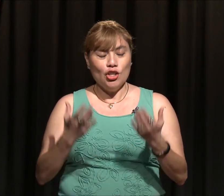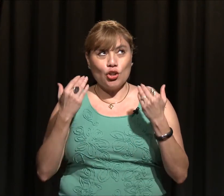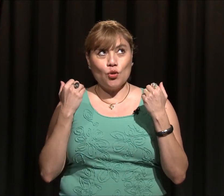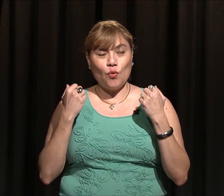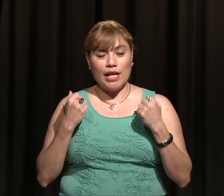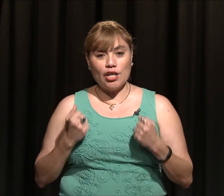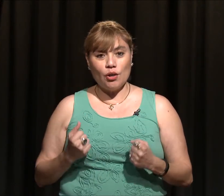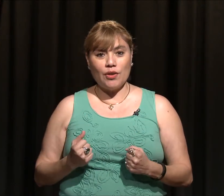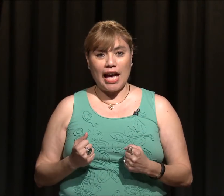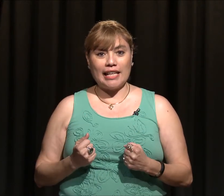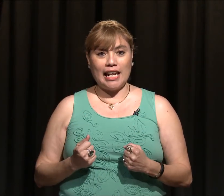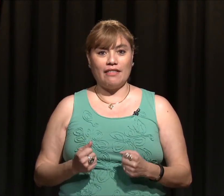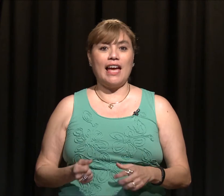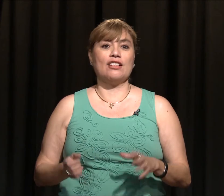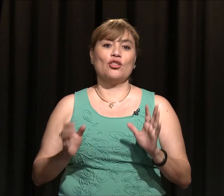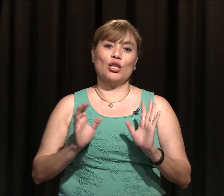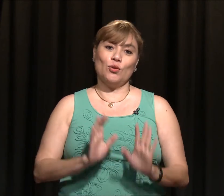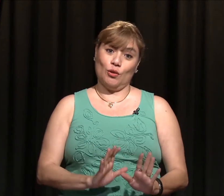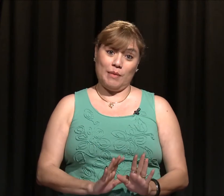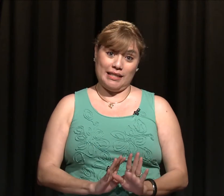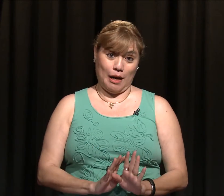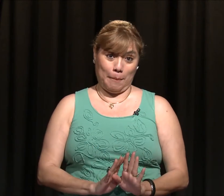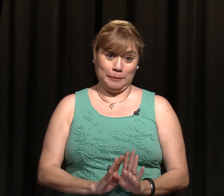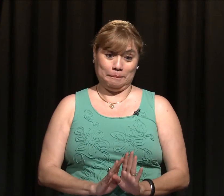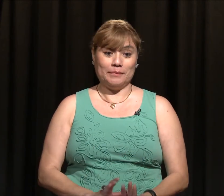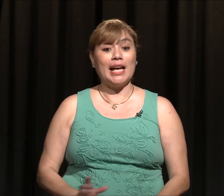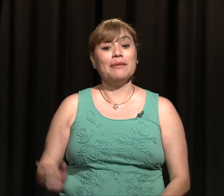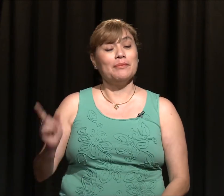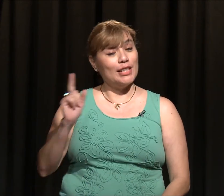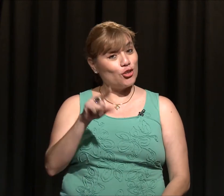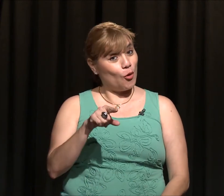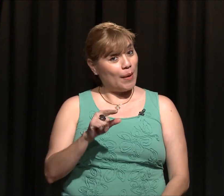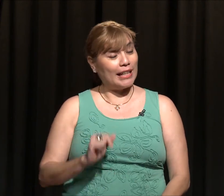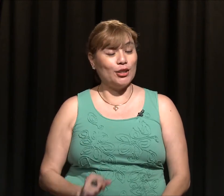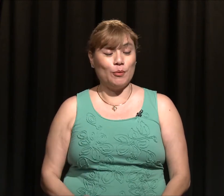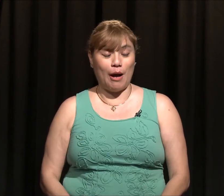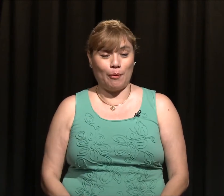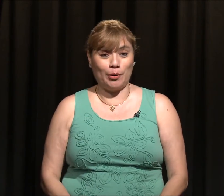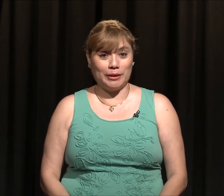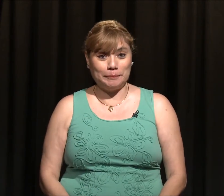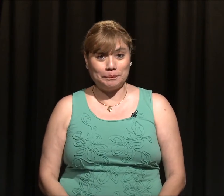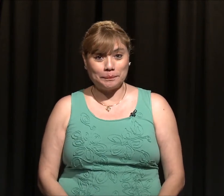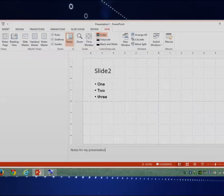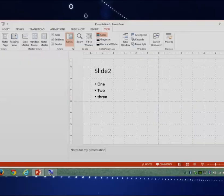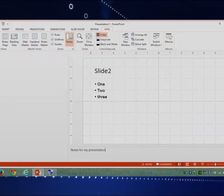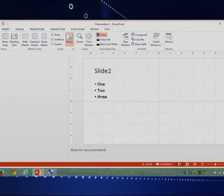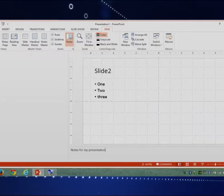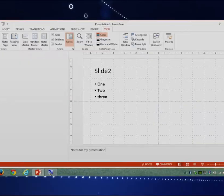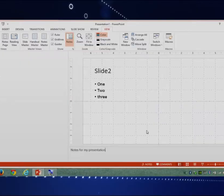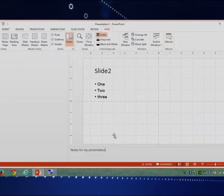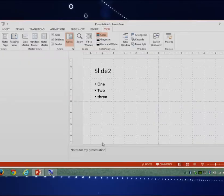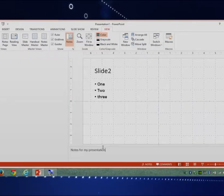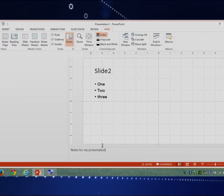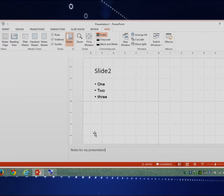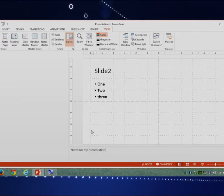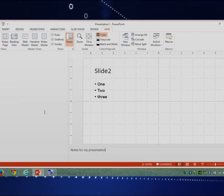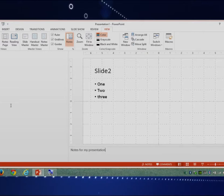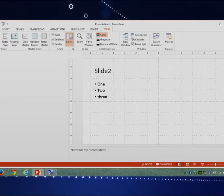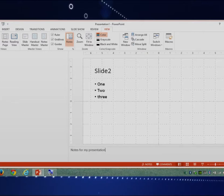So, you want to know that in advance so that you don't mess it up. Okay? Let's go back into PowerPoint. So, now that we're in here,